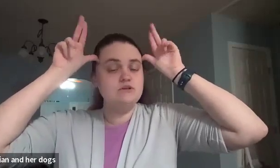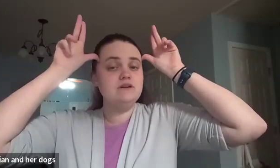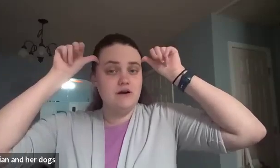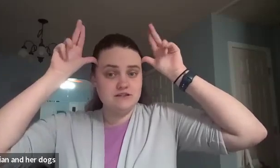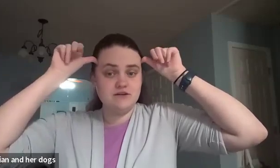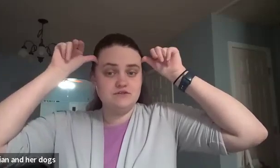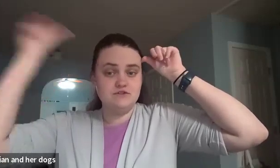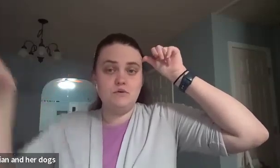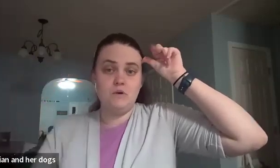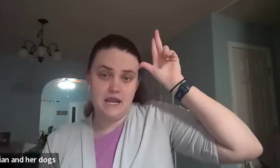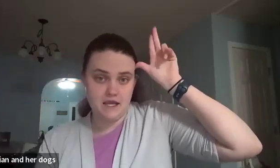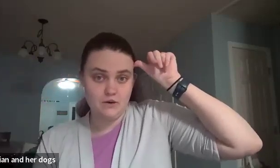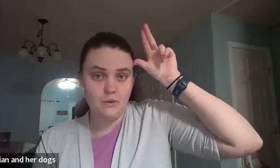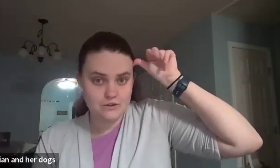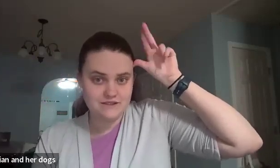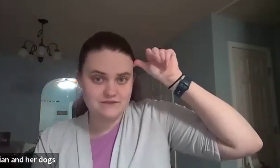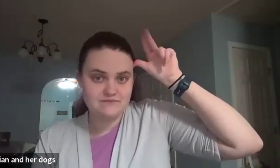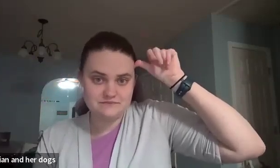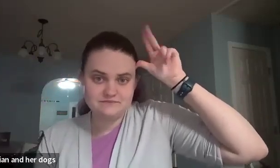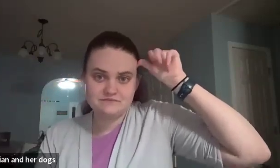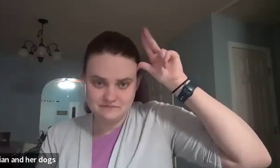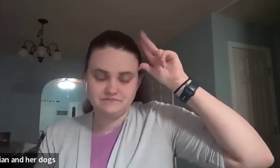you can also do the one hand horse.